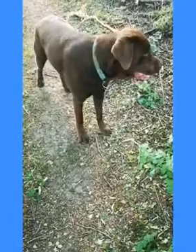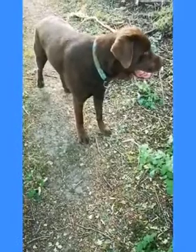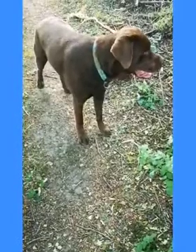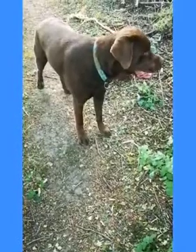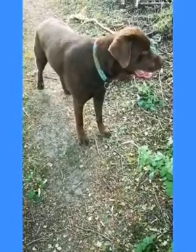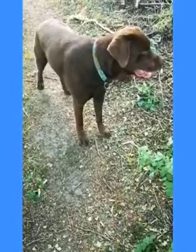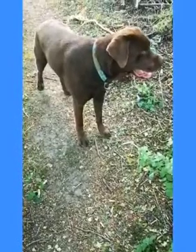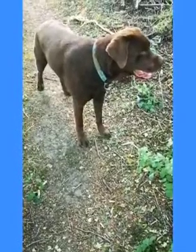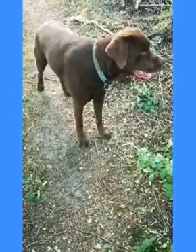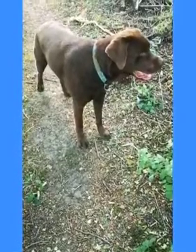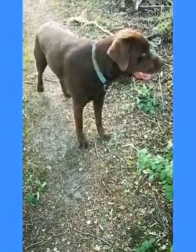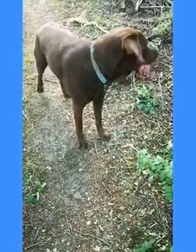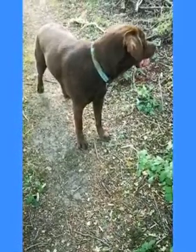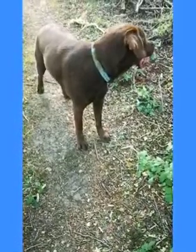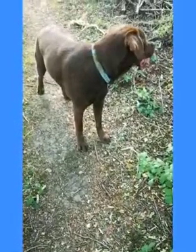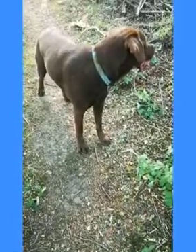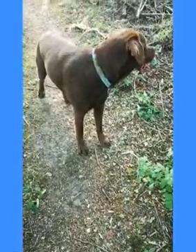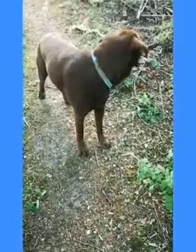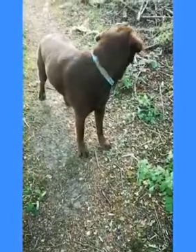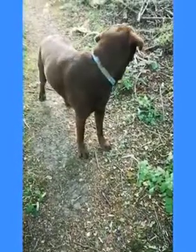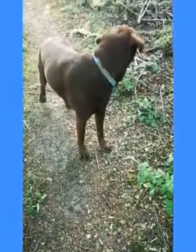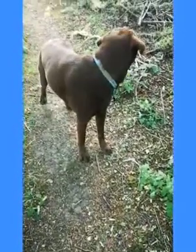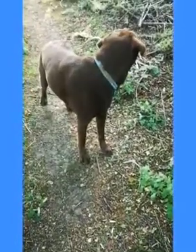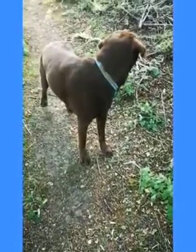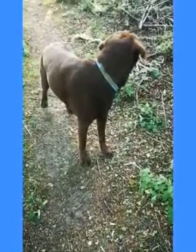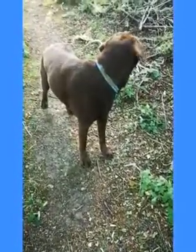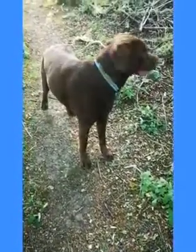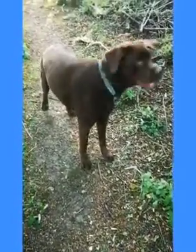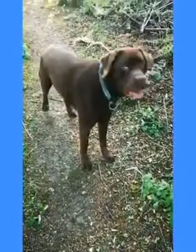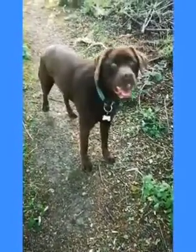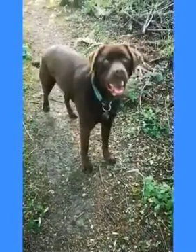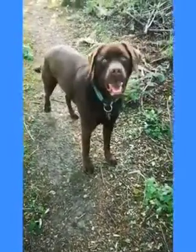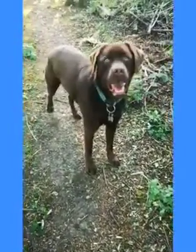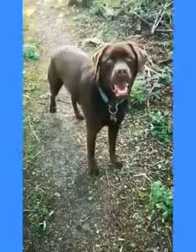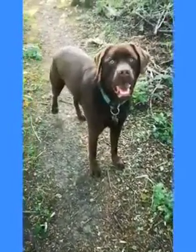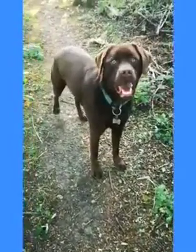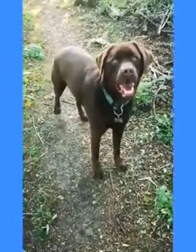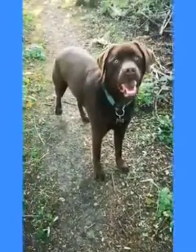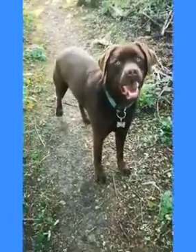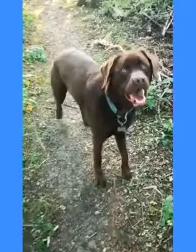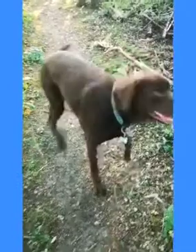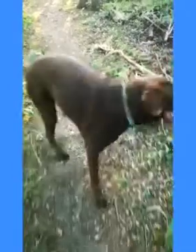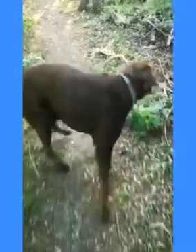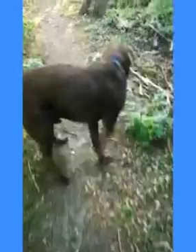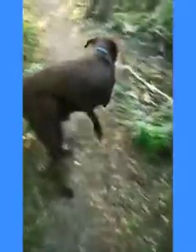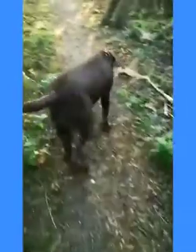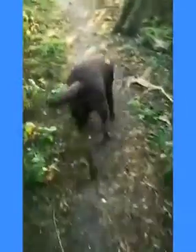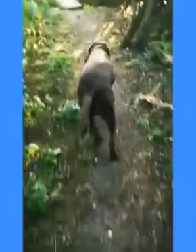He's a good boy. You ready? Let's go! Let's go! Go, go, go!